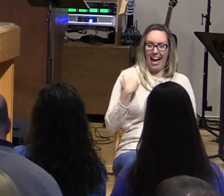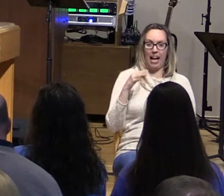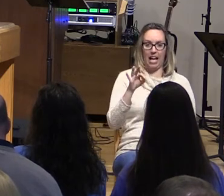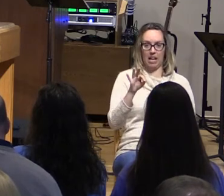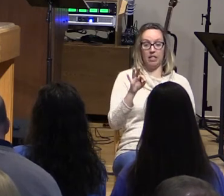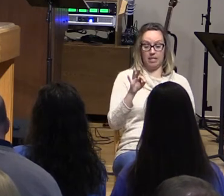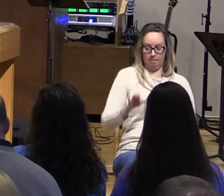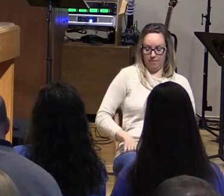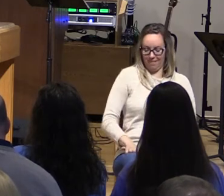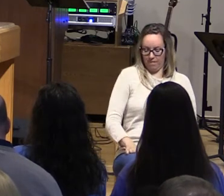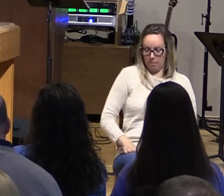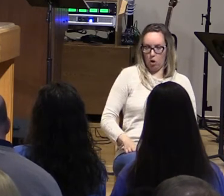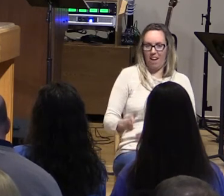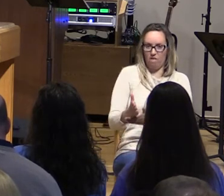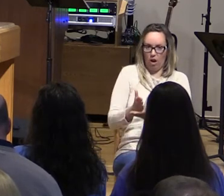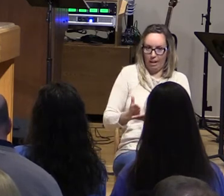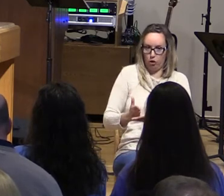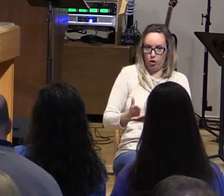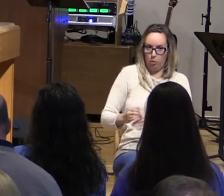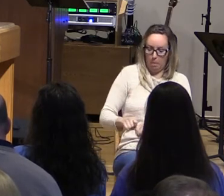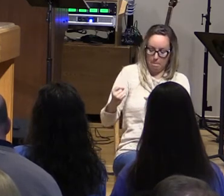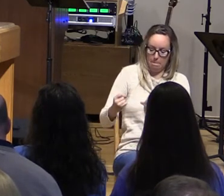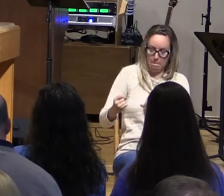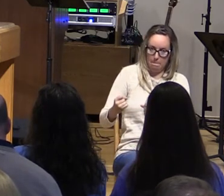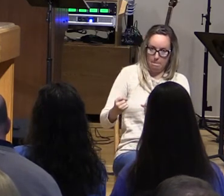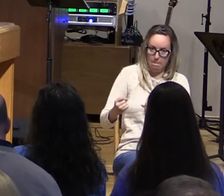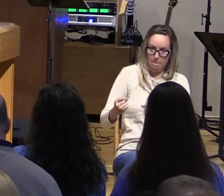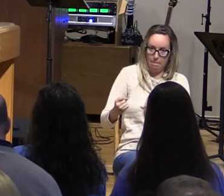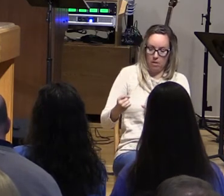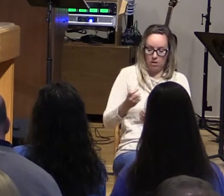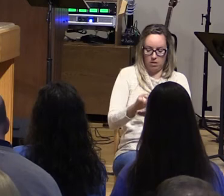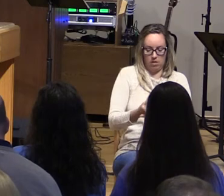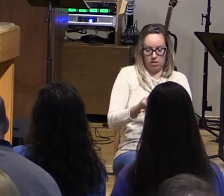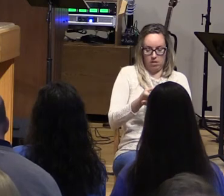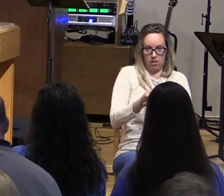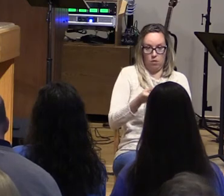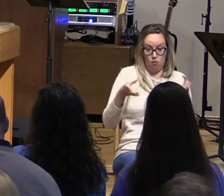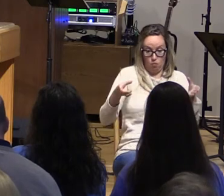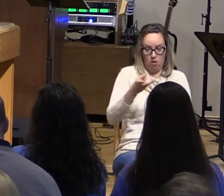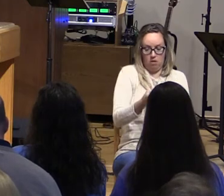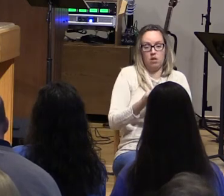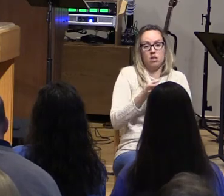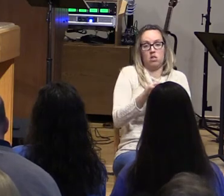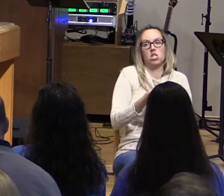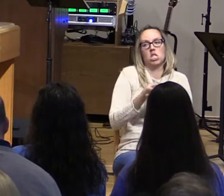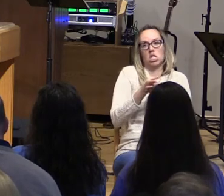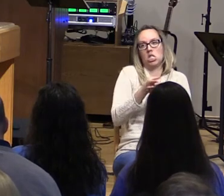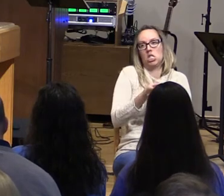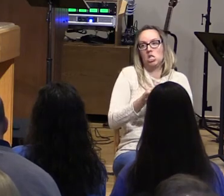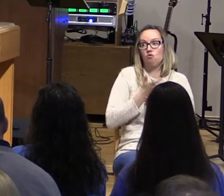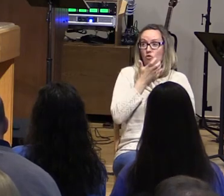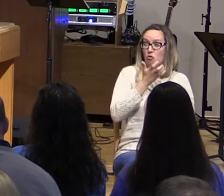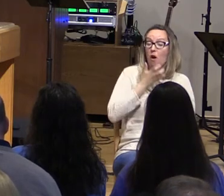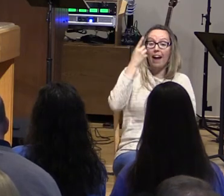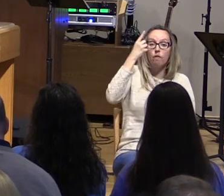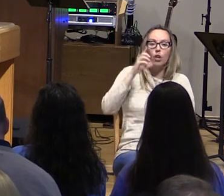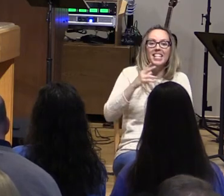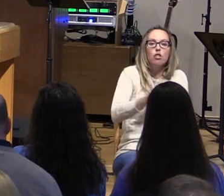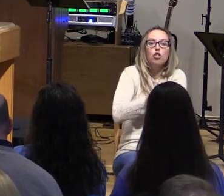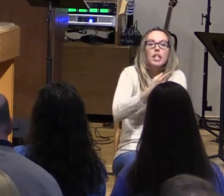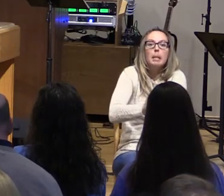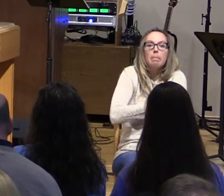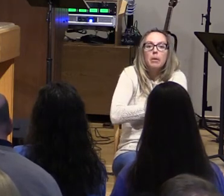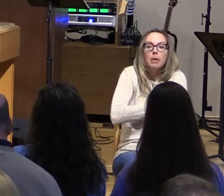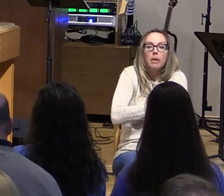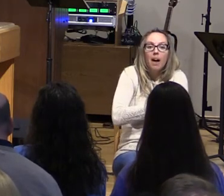femur. And all he was doing was laying there in the road crying for his sheep.